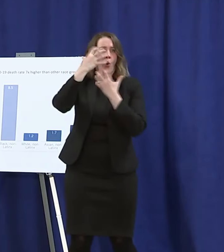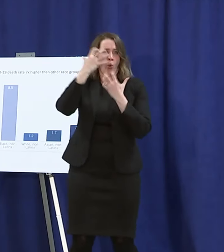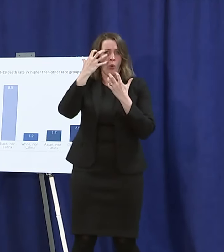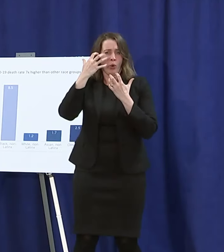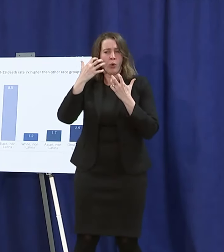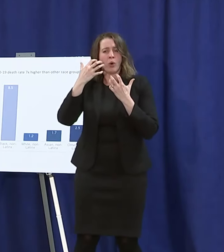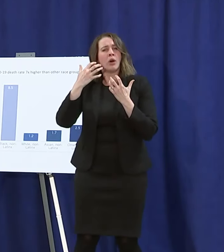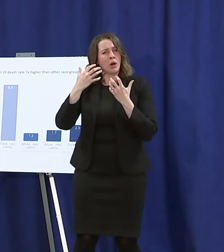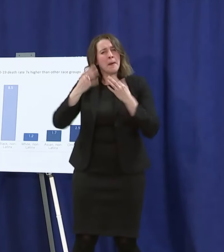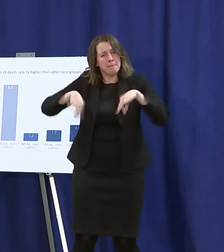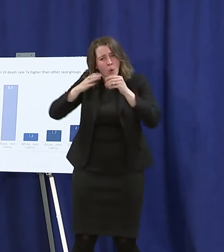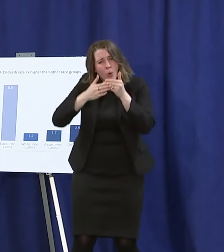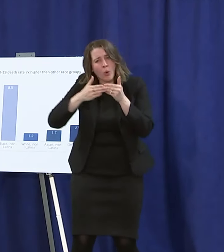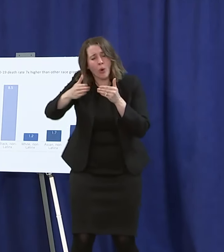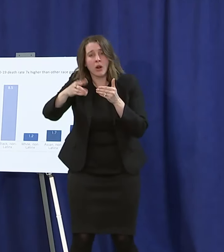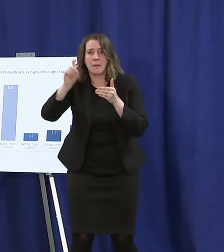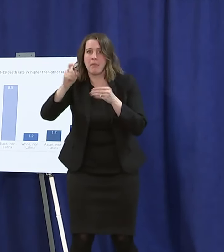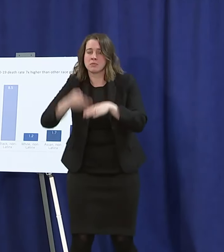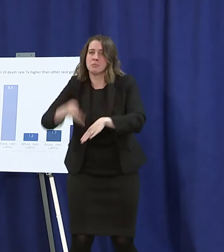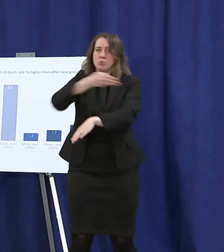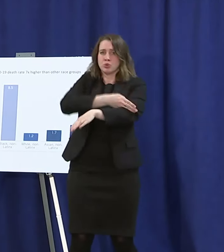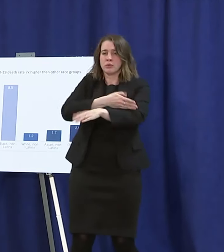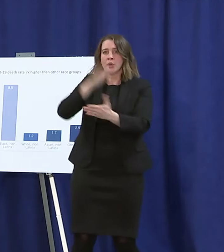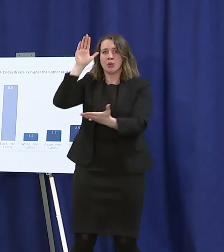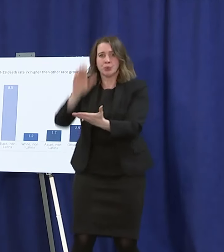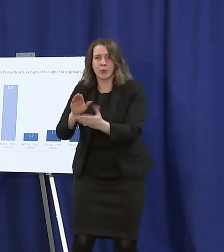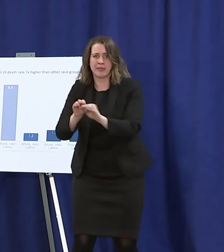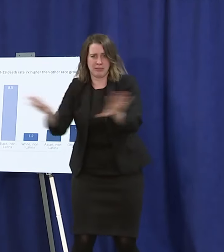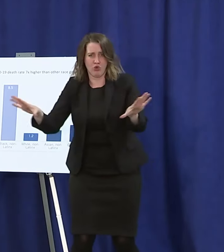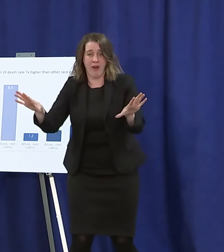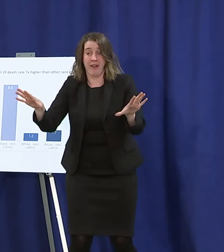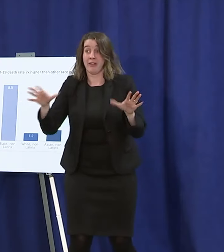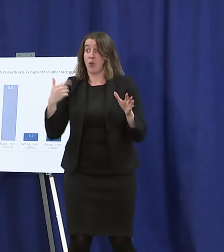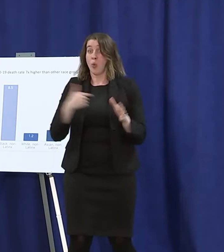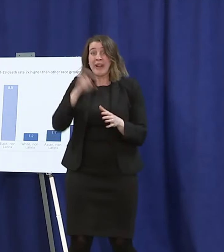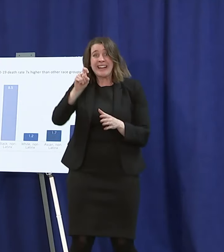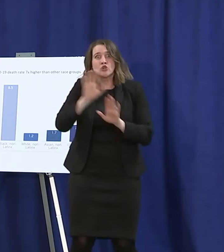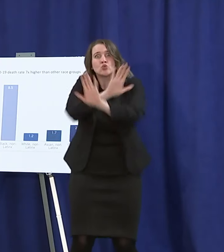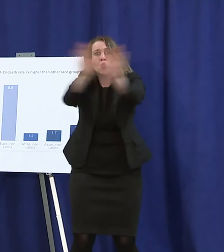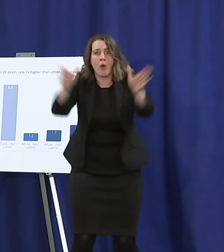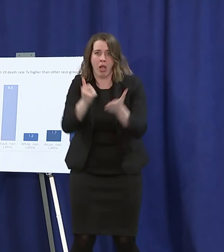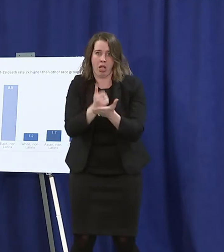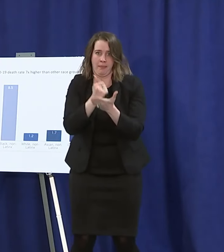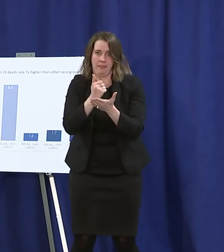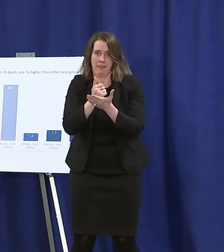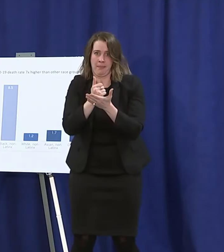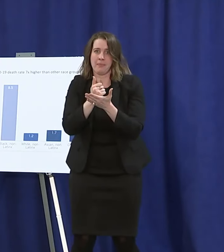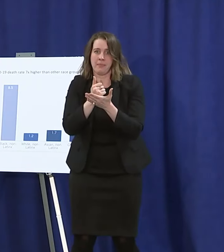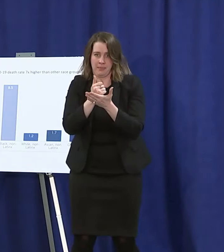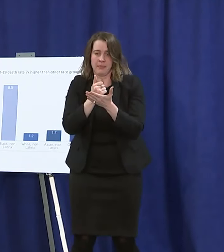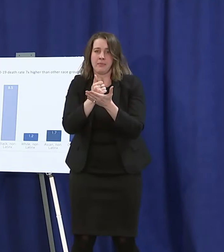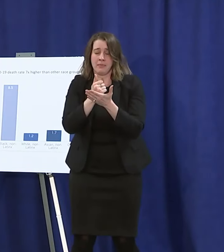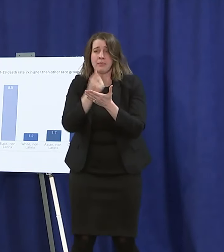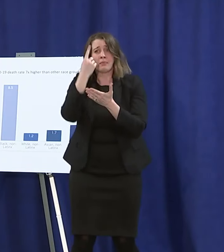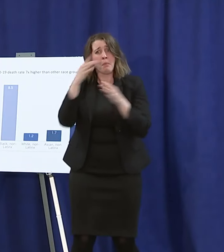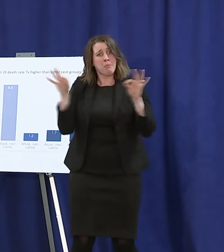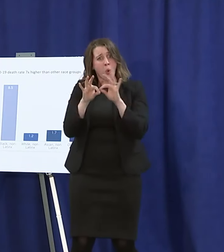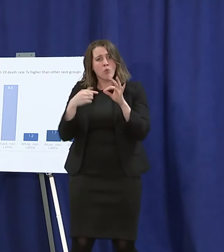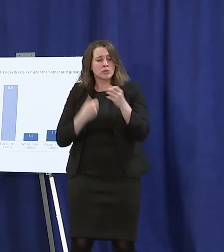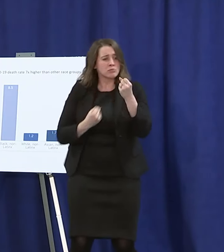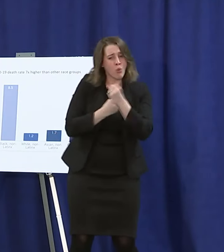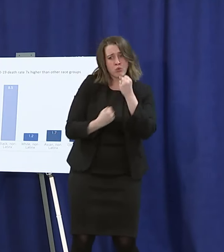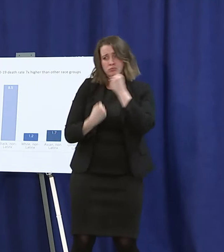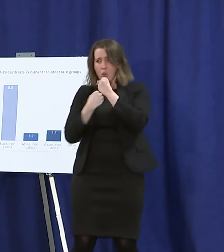marked improvement in this data, and we need all of your help to do it. We need to support each other and